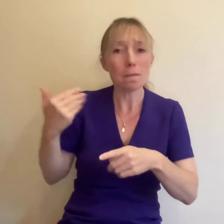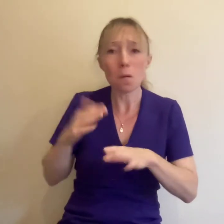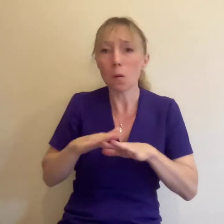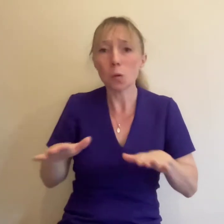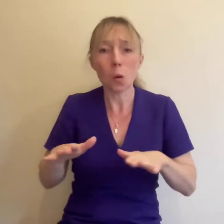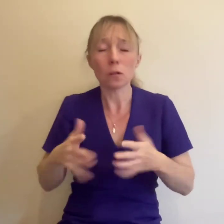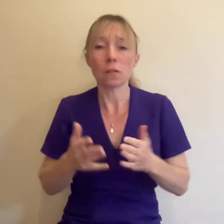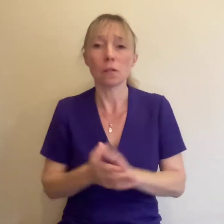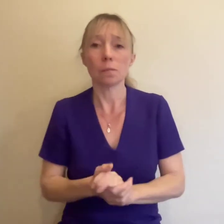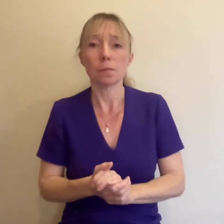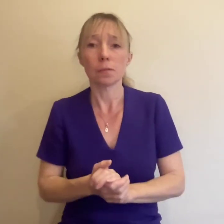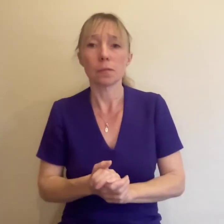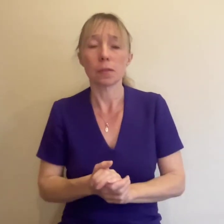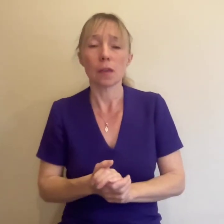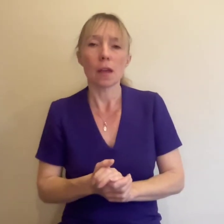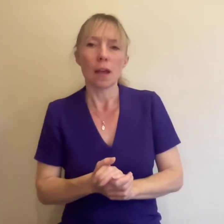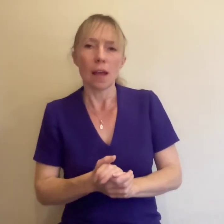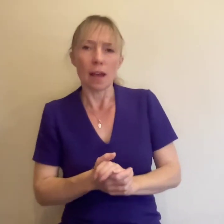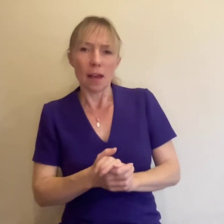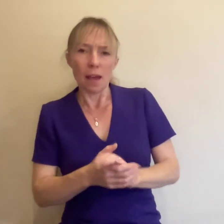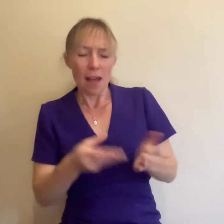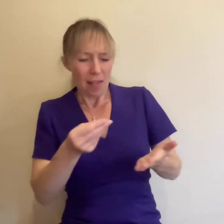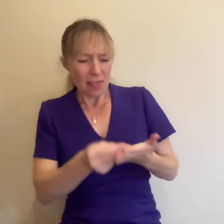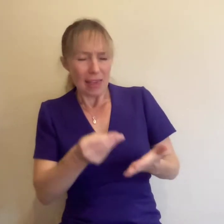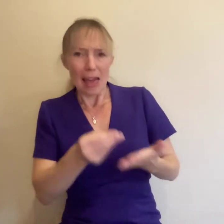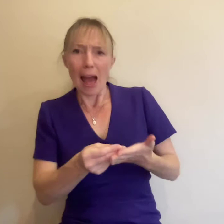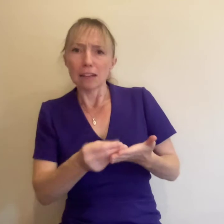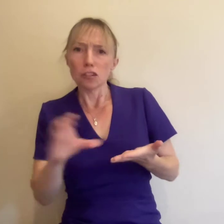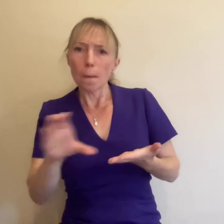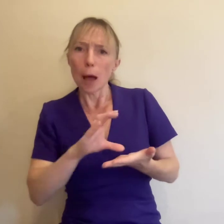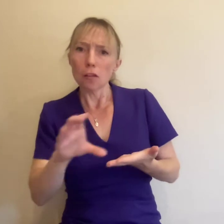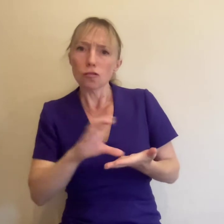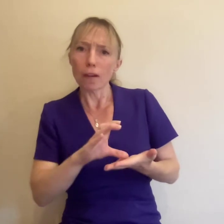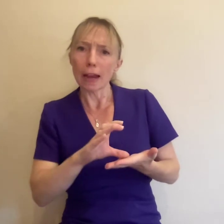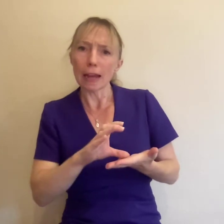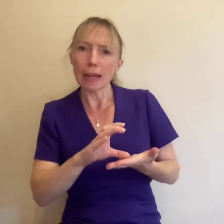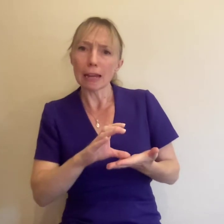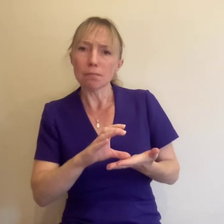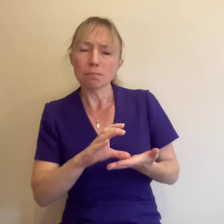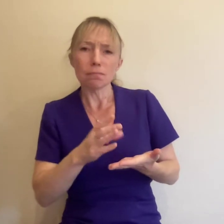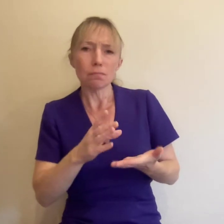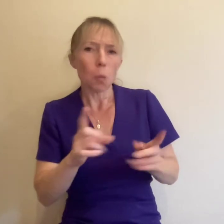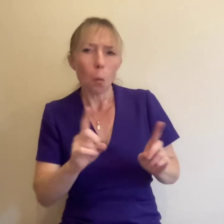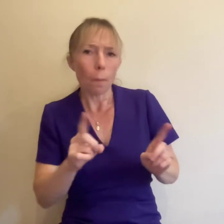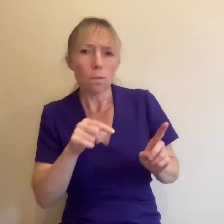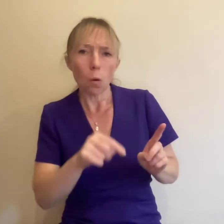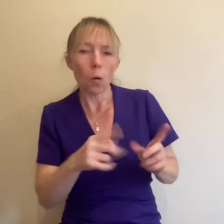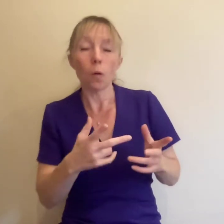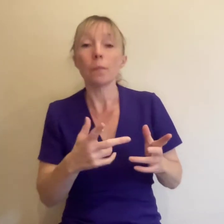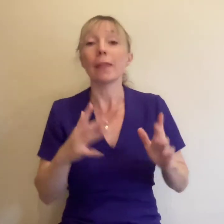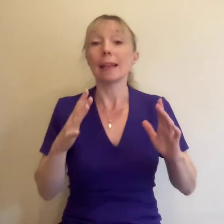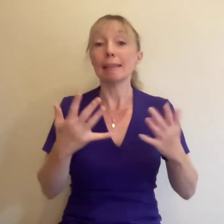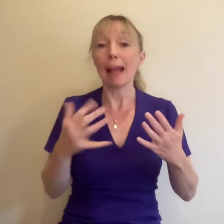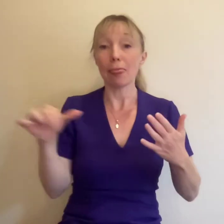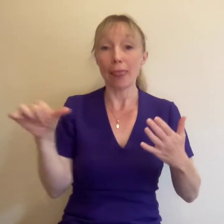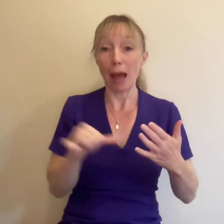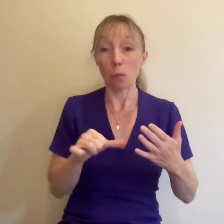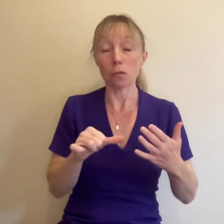What can the cash part of the bursary be used for? The £10,000 cash part of the bursary can be used by